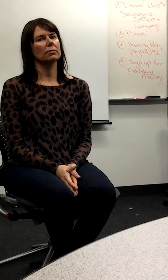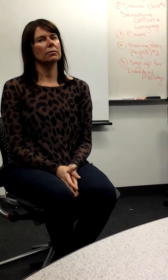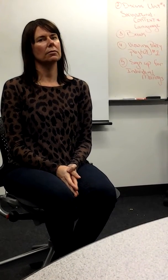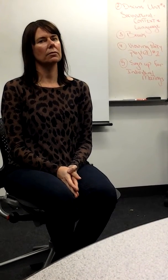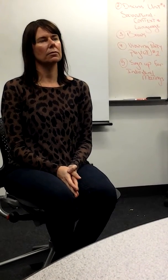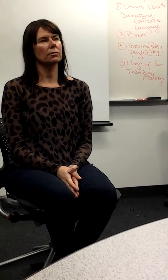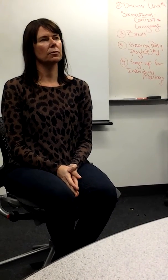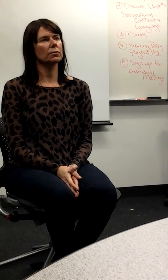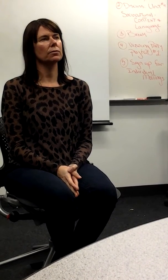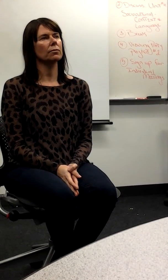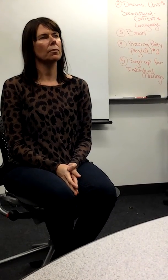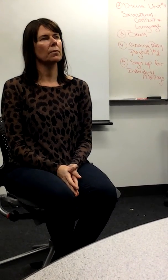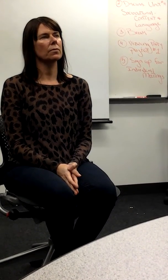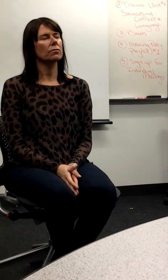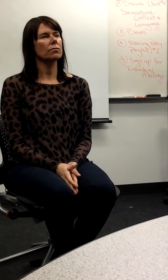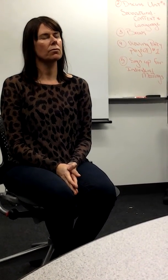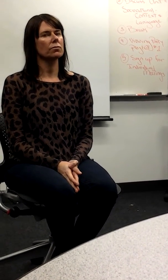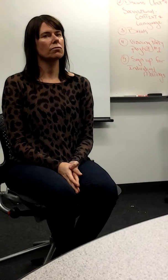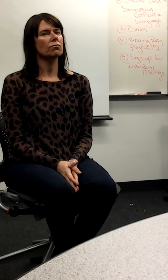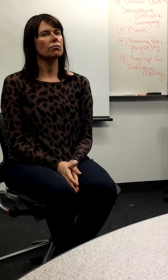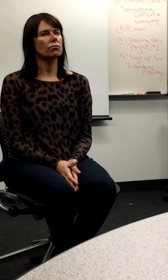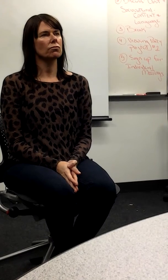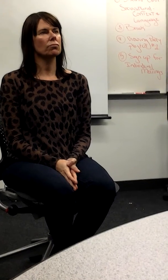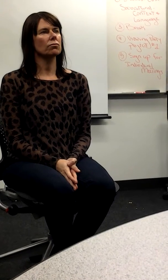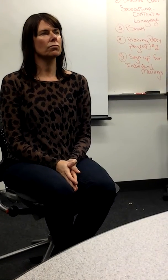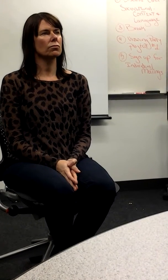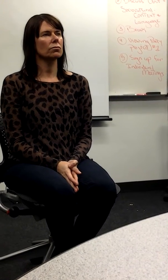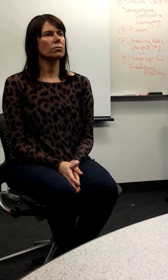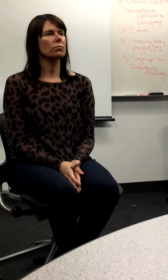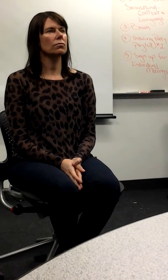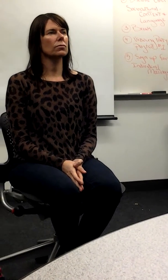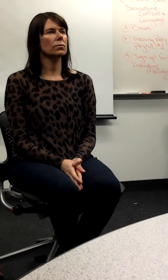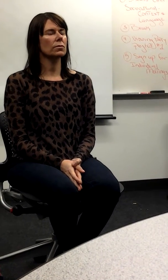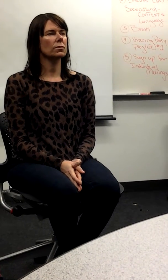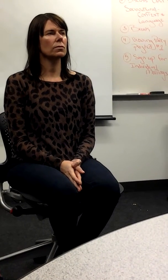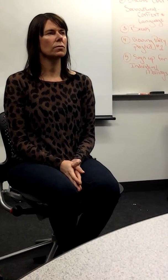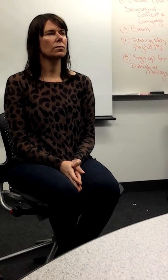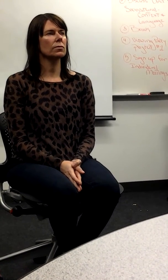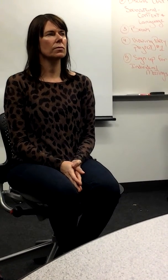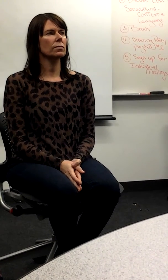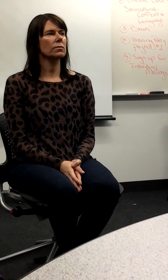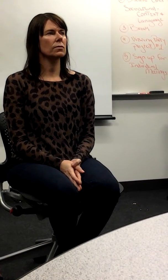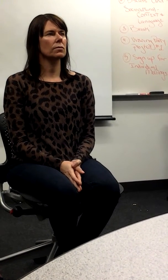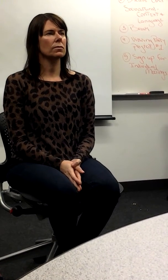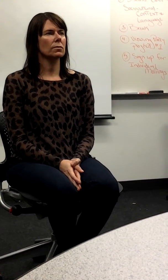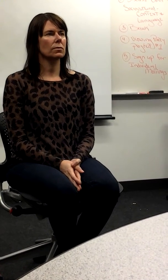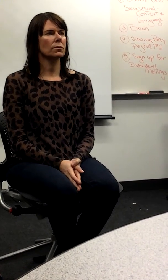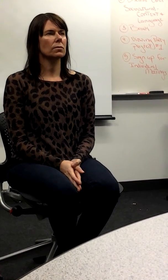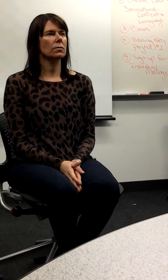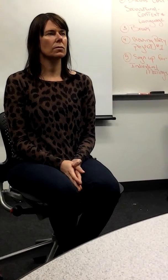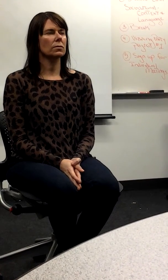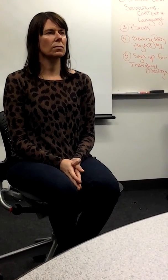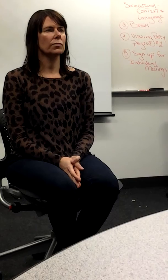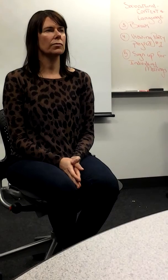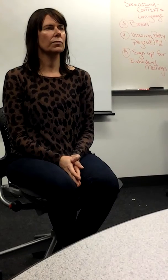7, 8. I couldn't read. My mom was so focused on me doing oral, which was a waste, that I couldn't read.